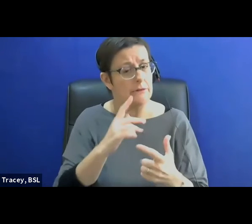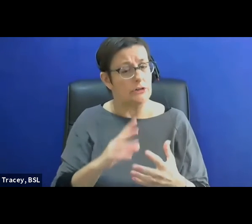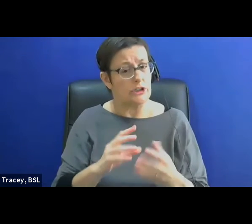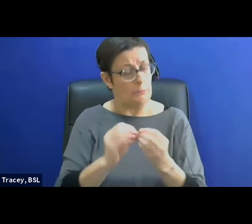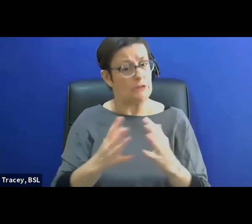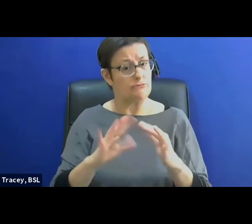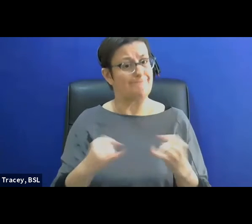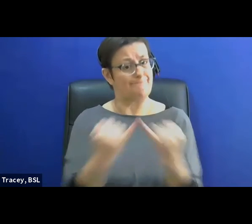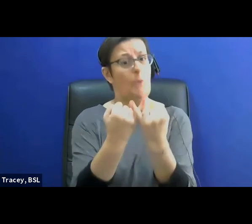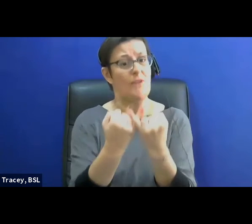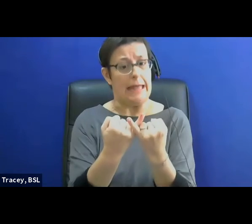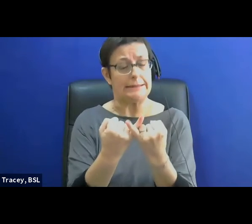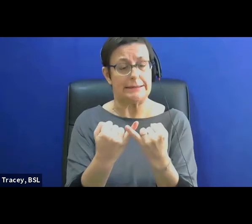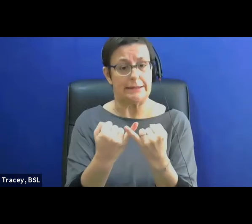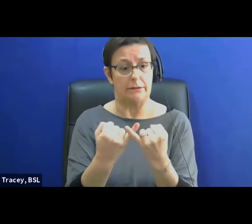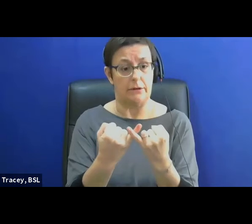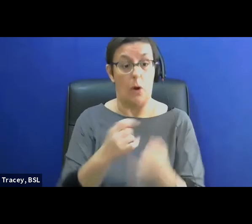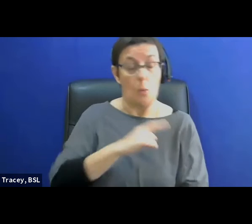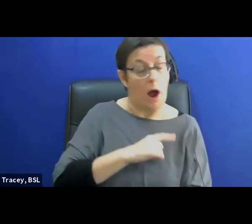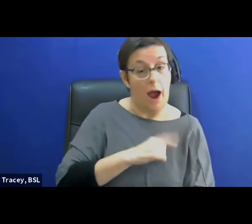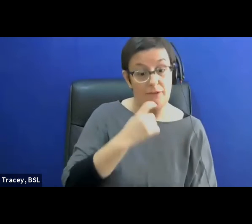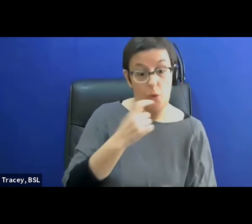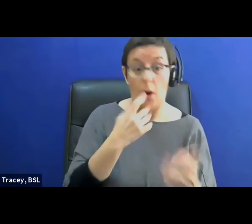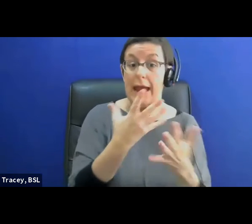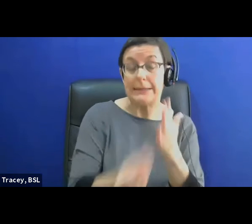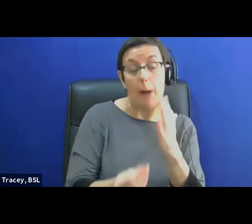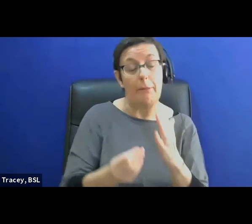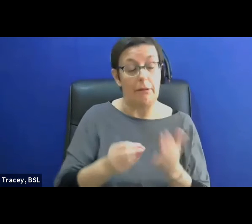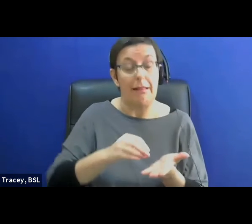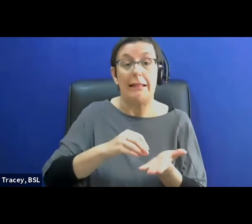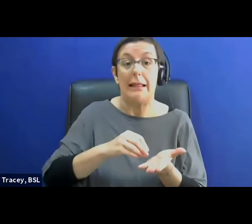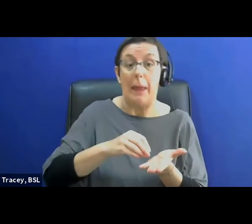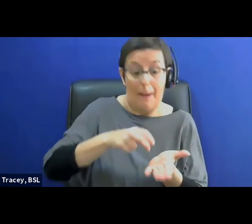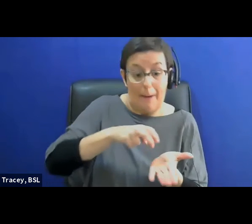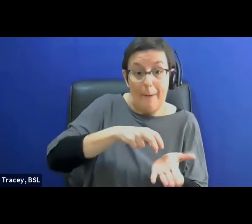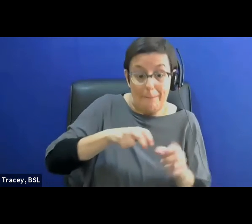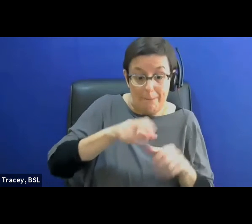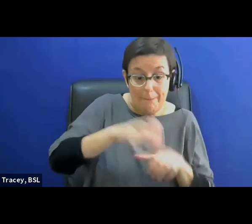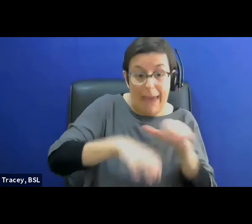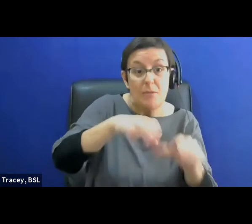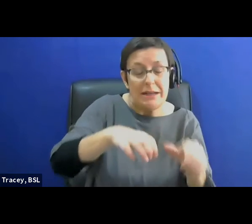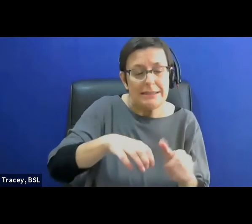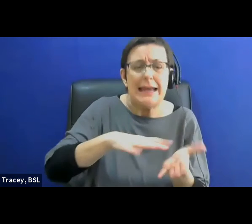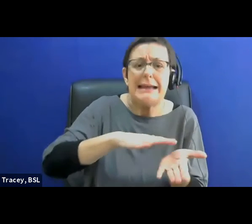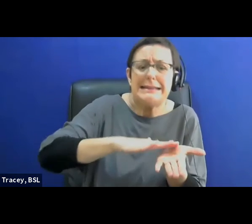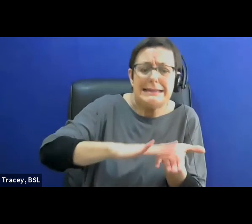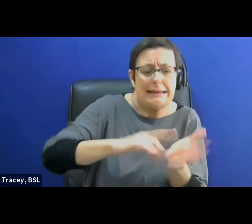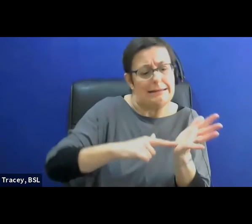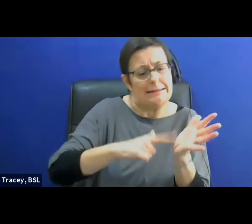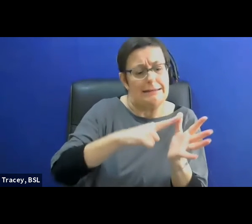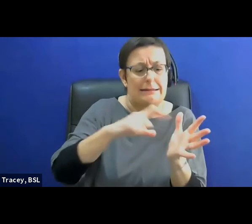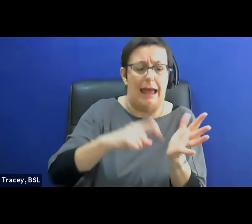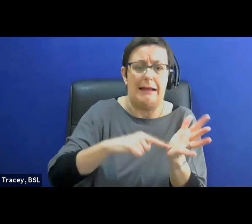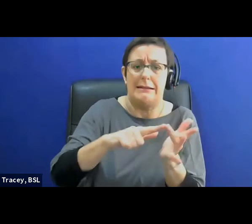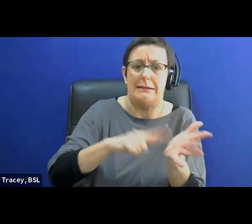tools that are put in place to deal with sight issues, such as tactile paving, which to somebody in a wheelchair is the worst thing ever. And